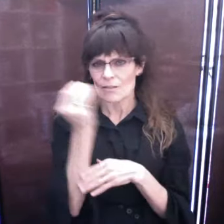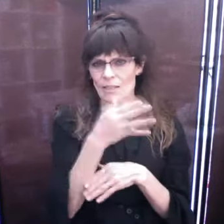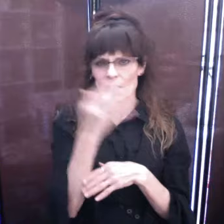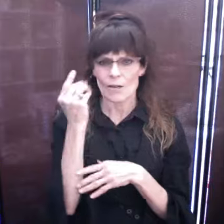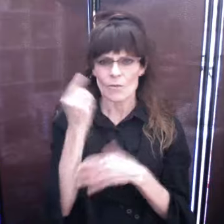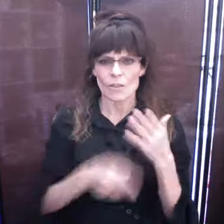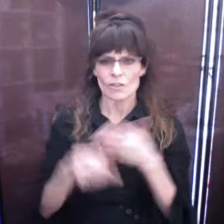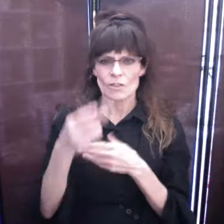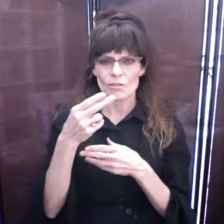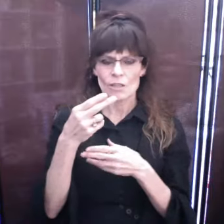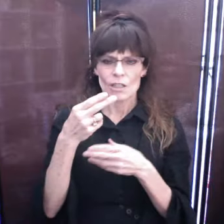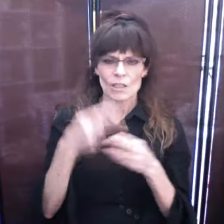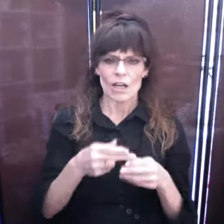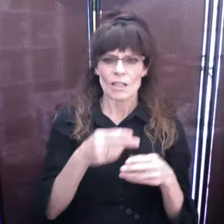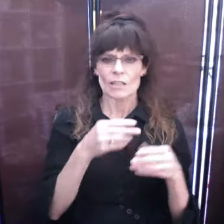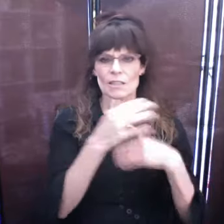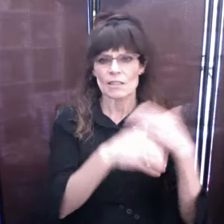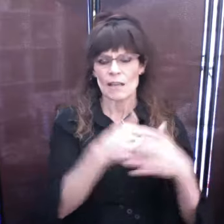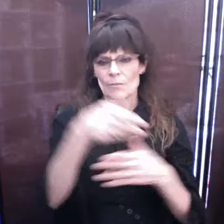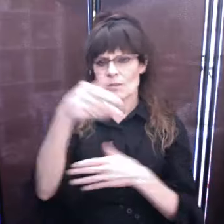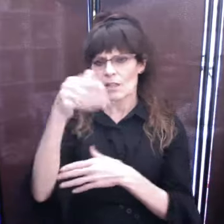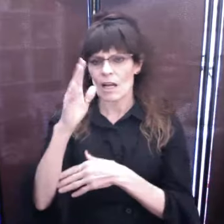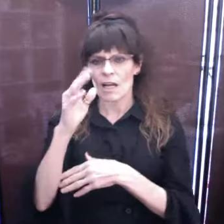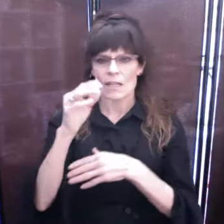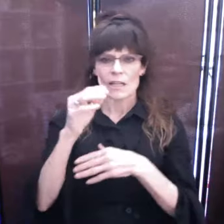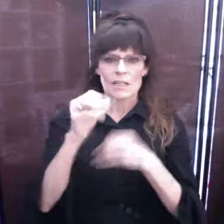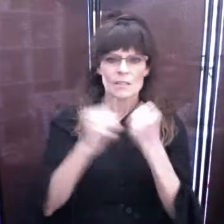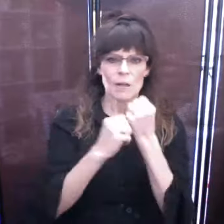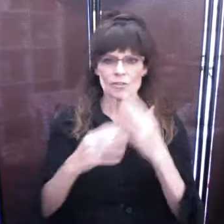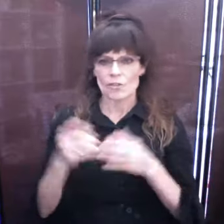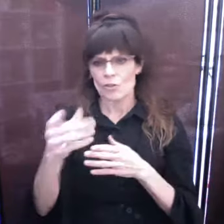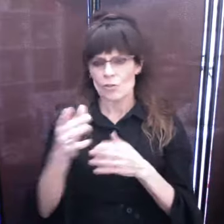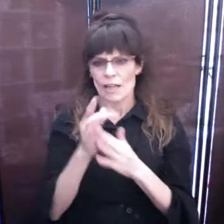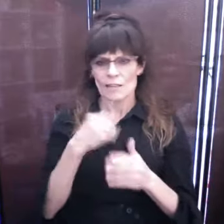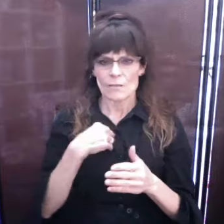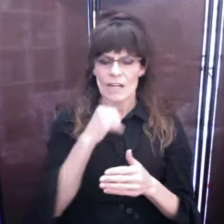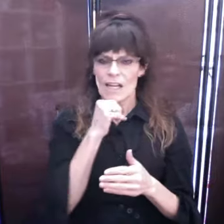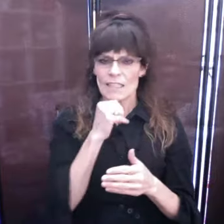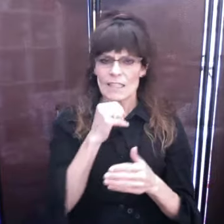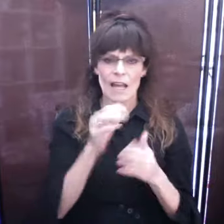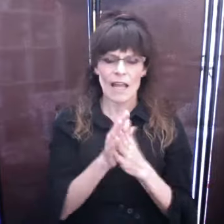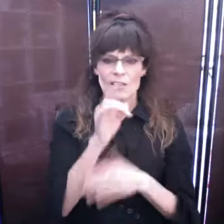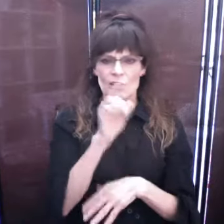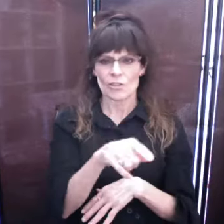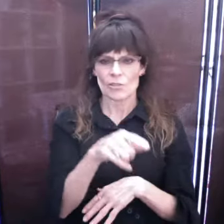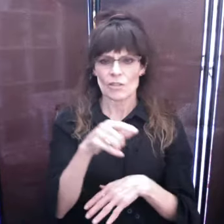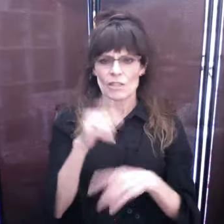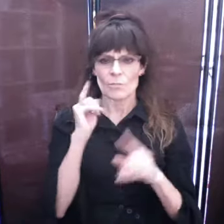step guide, sponsorship, you asked me, you didn't ask me. That has no bearing or relevance. The point is I'm helping people, right? I don't